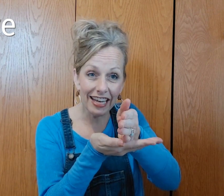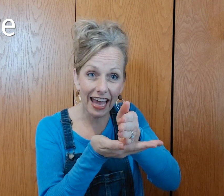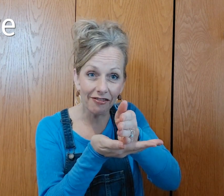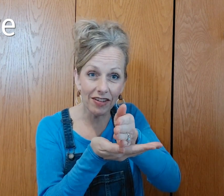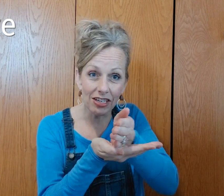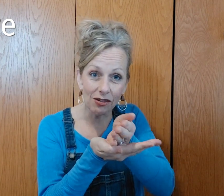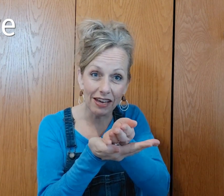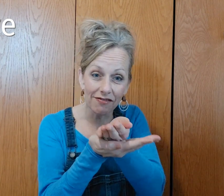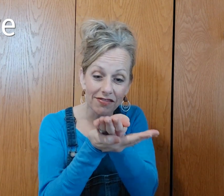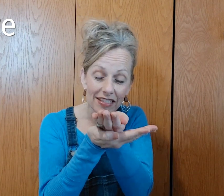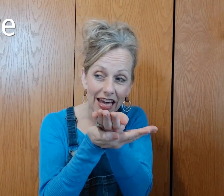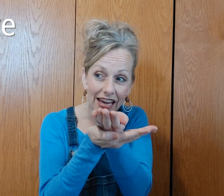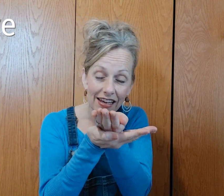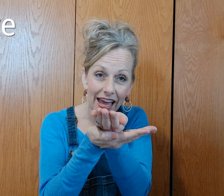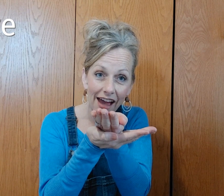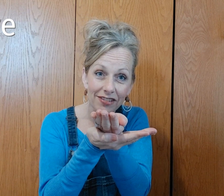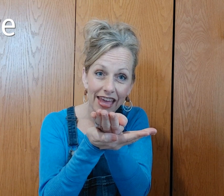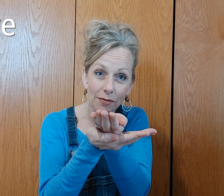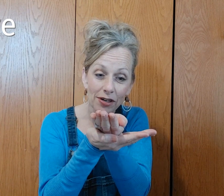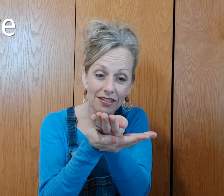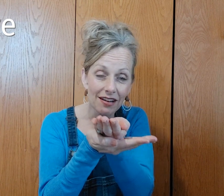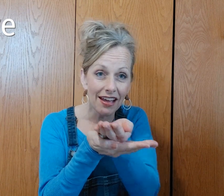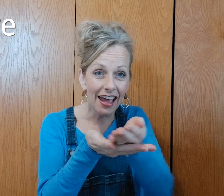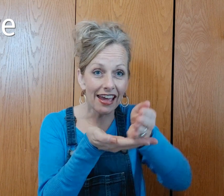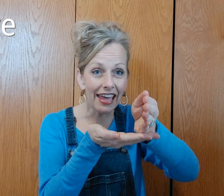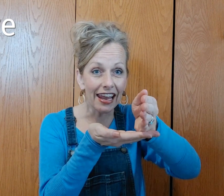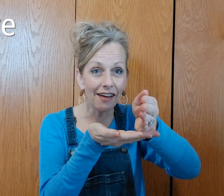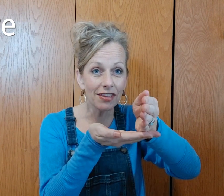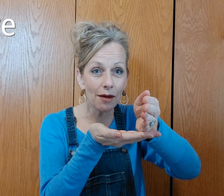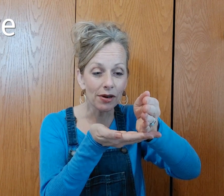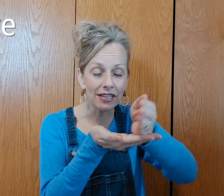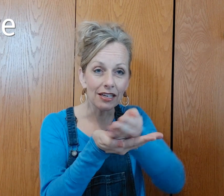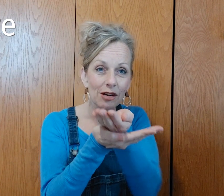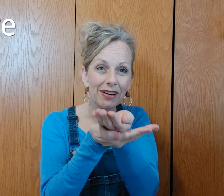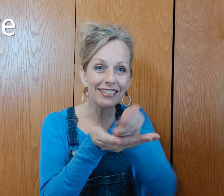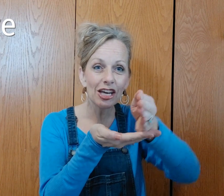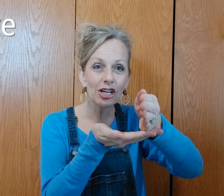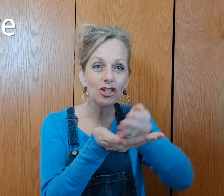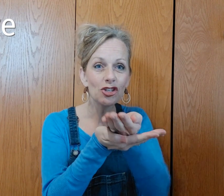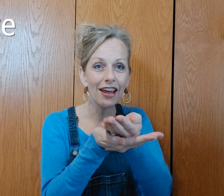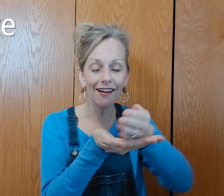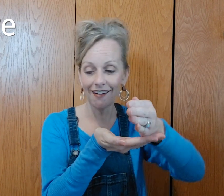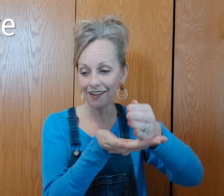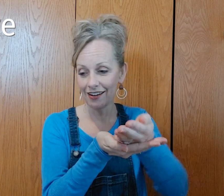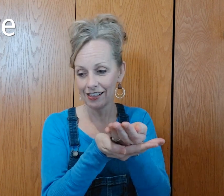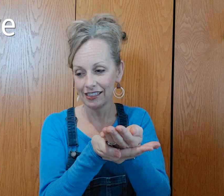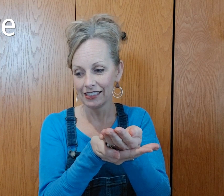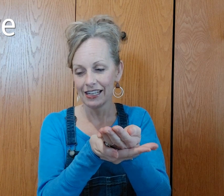take half of it, you give this half to that person, and that half to that person. But it's share.